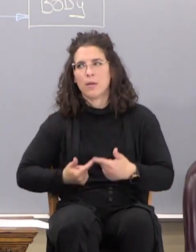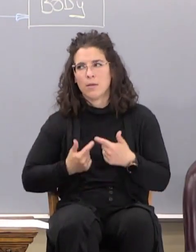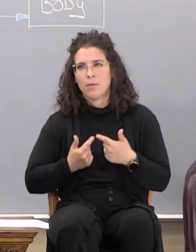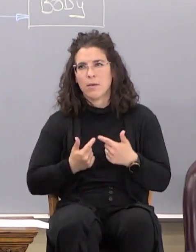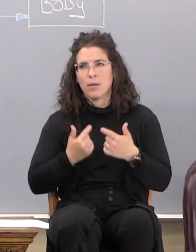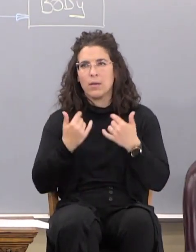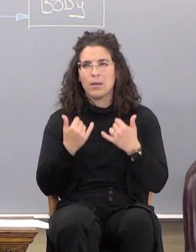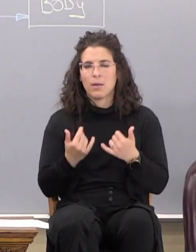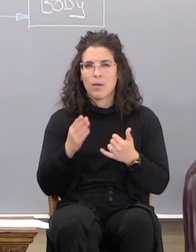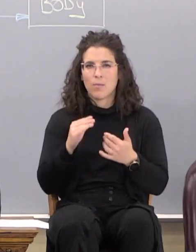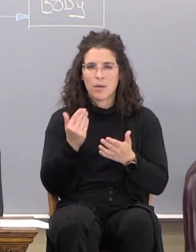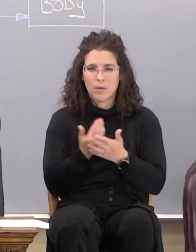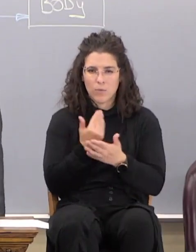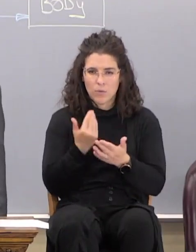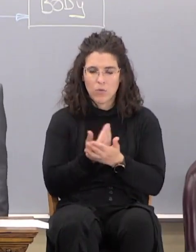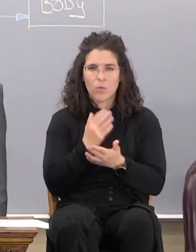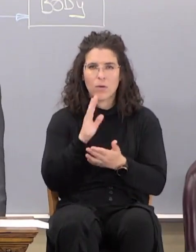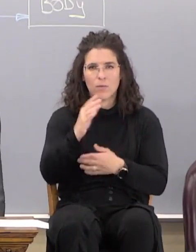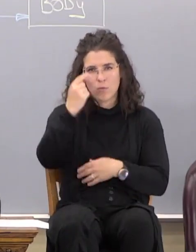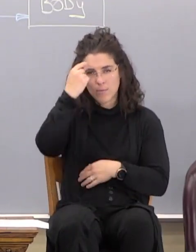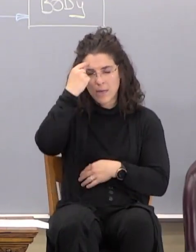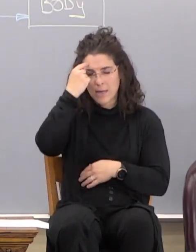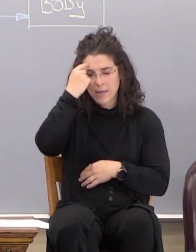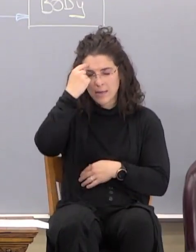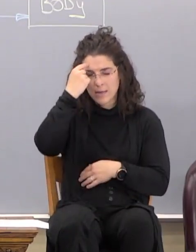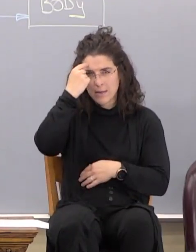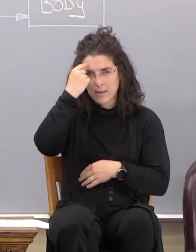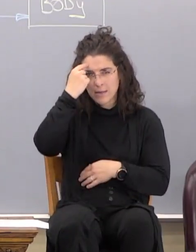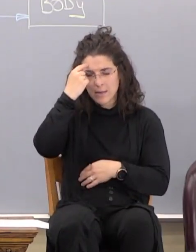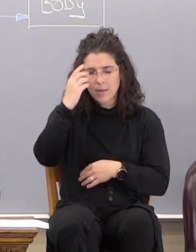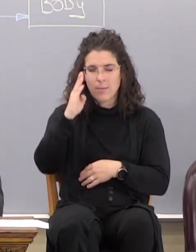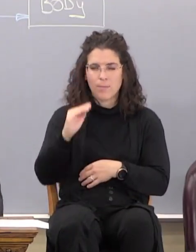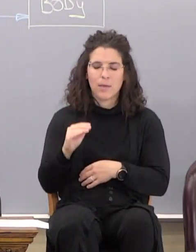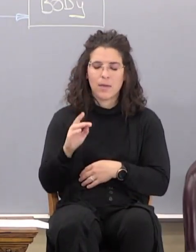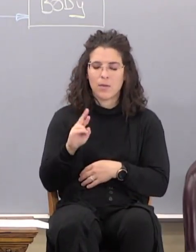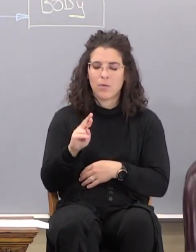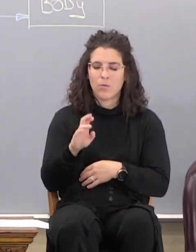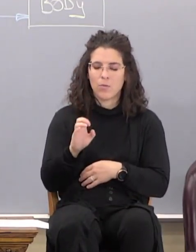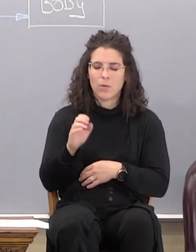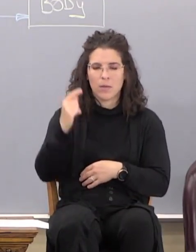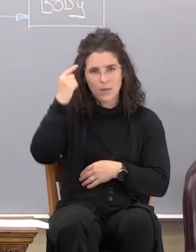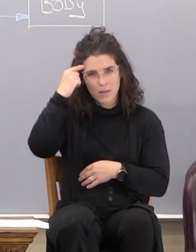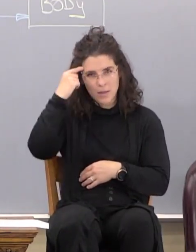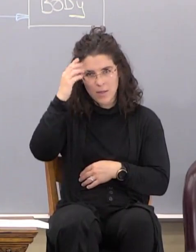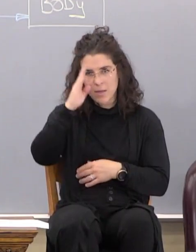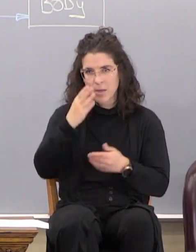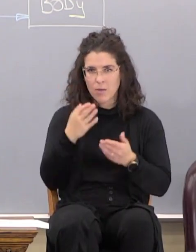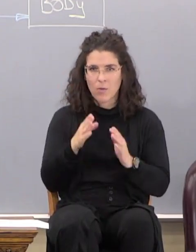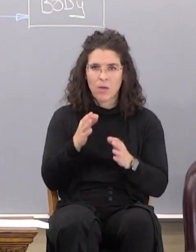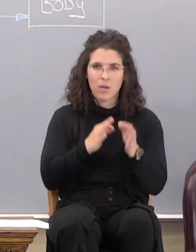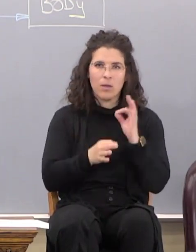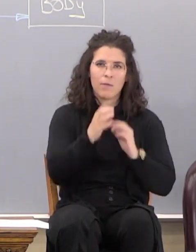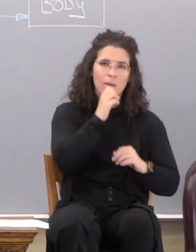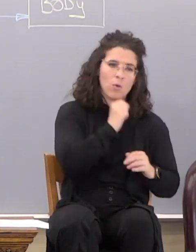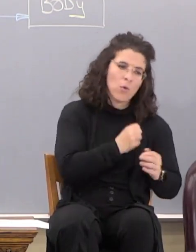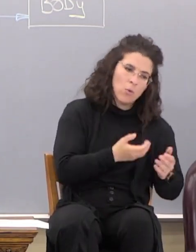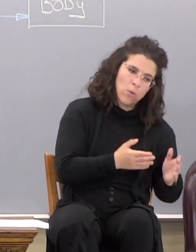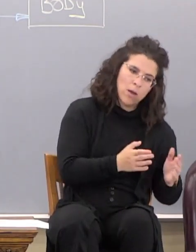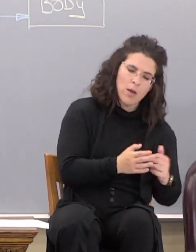And now by the renewing of your mind, by the rethinking God's way instead of the old way,